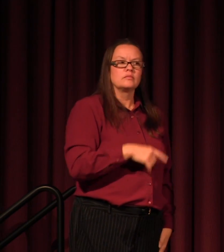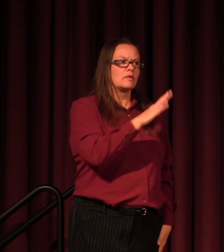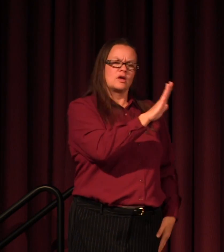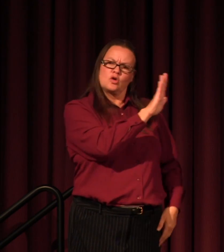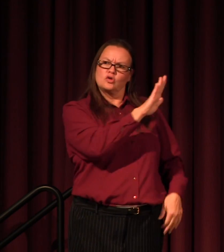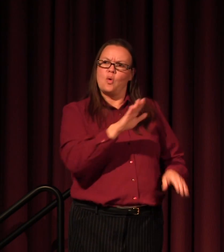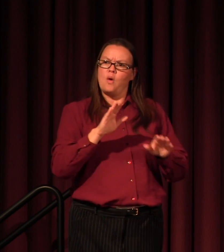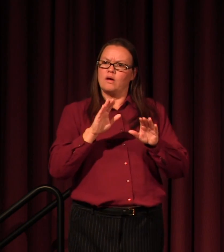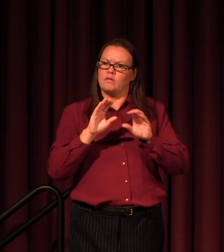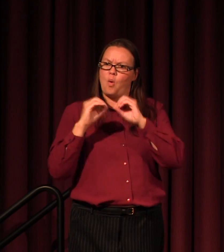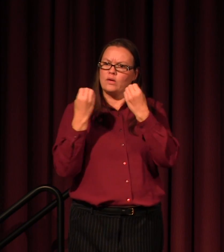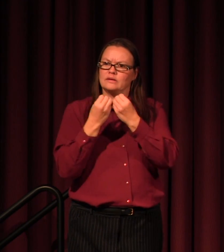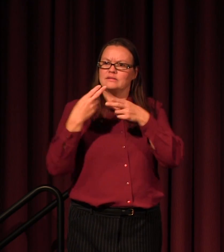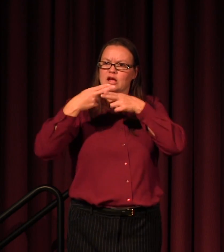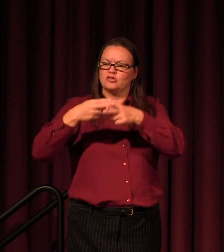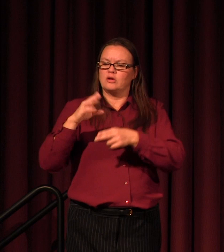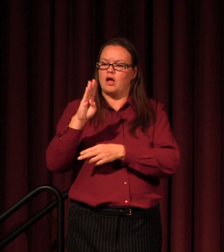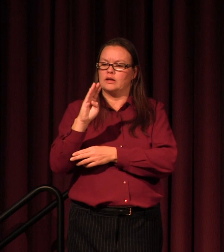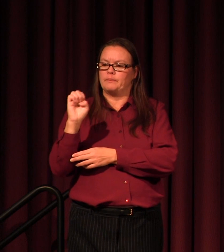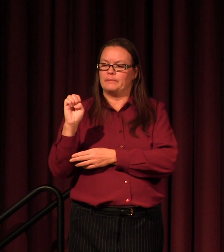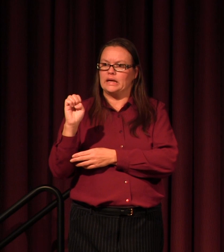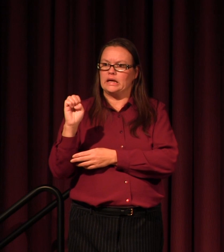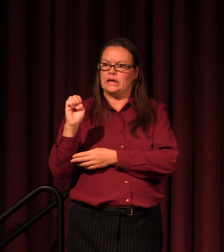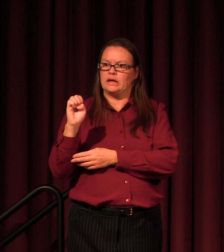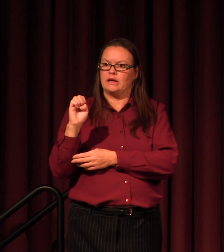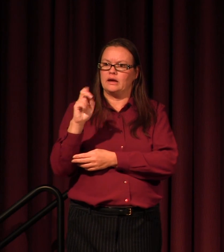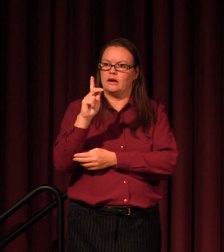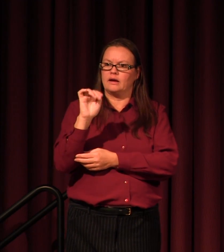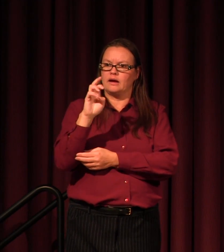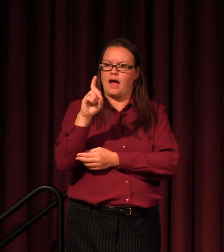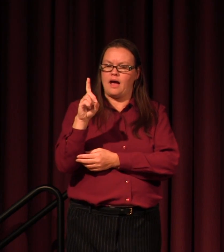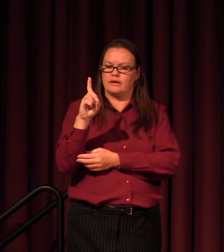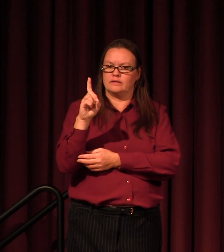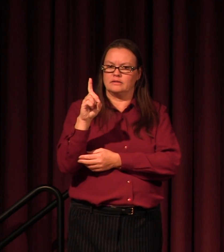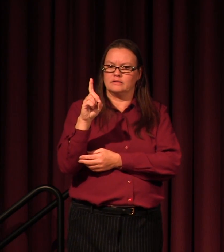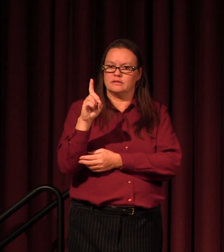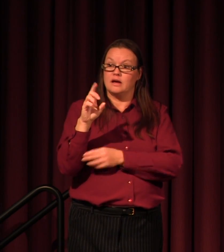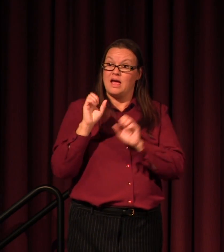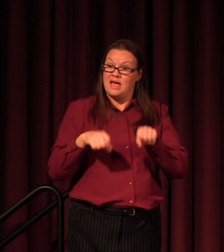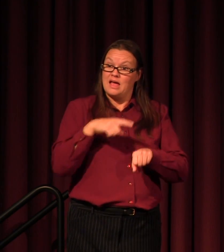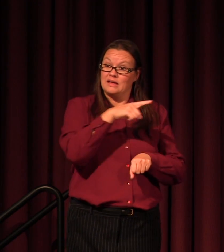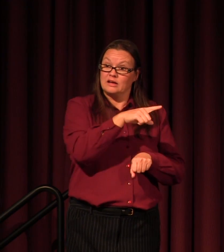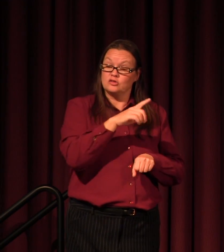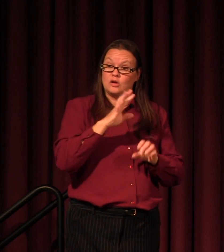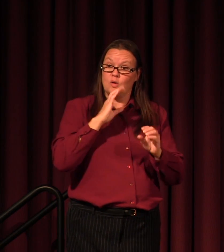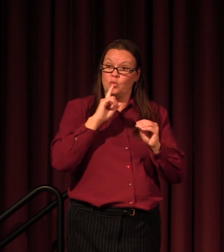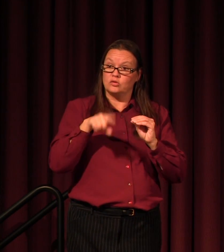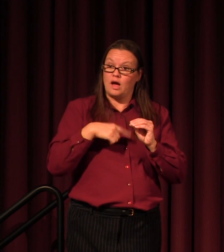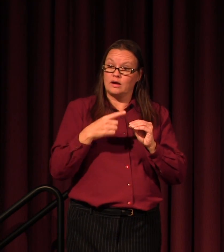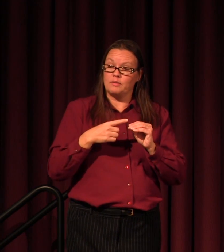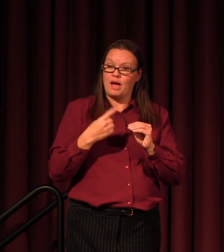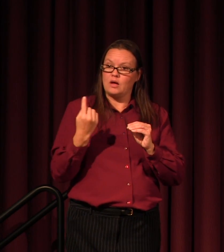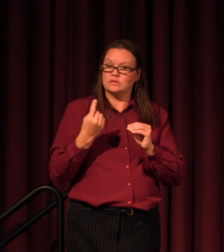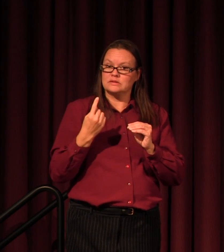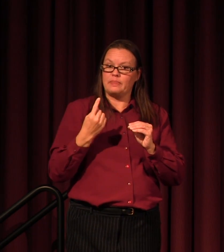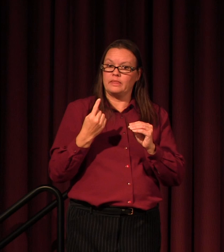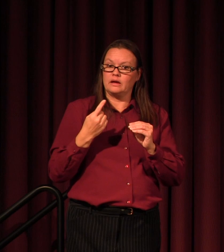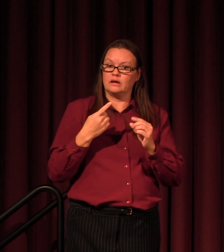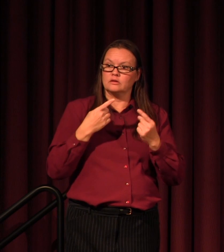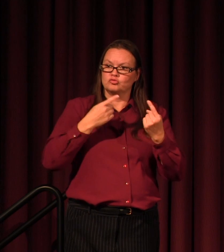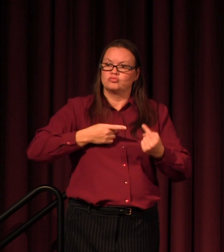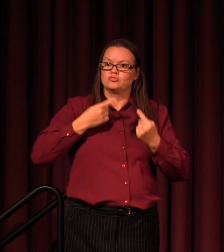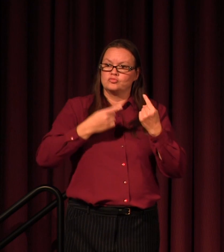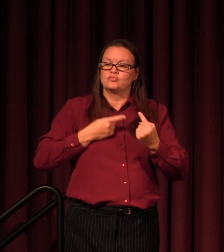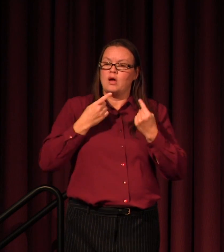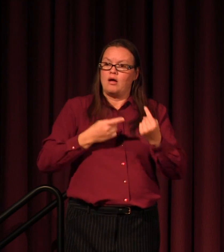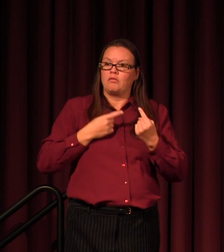Kind, what is a struggle that you can speak to when it comes to being a JEDI, and how did